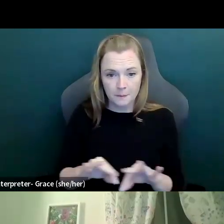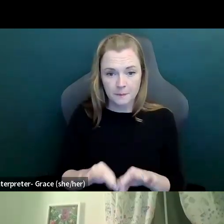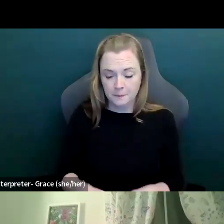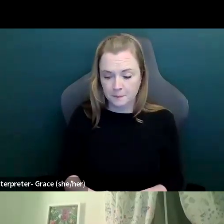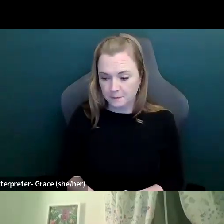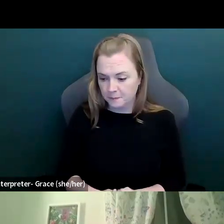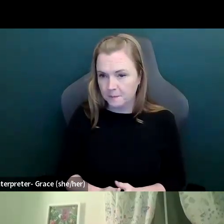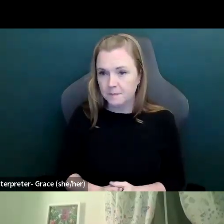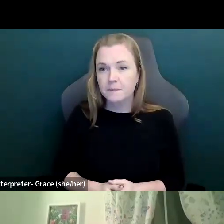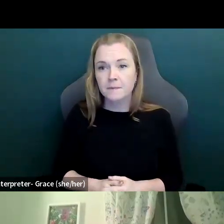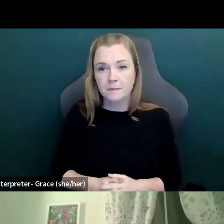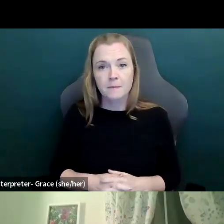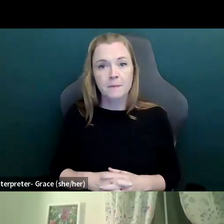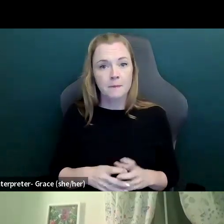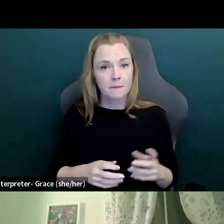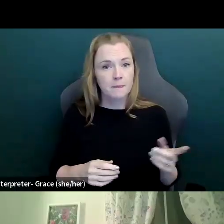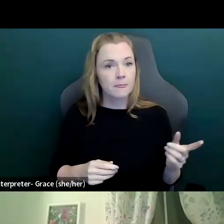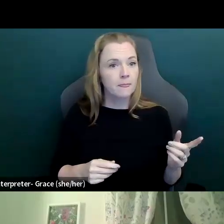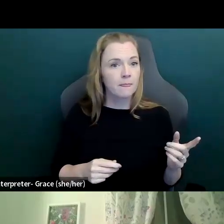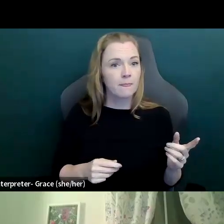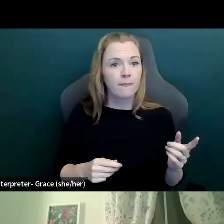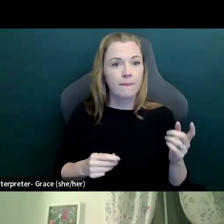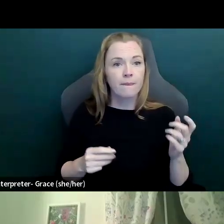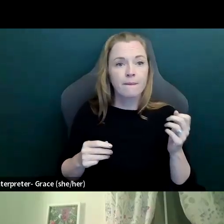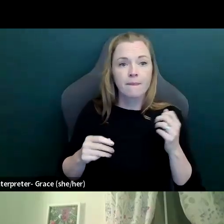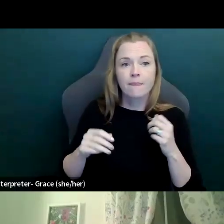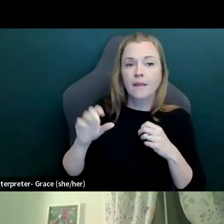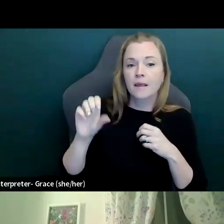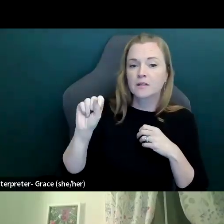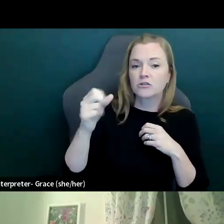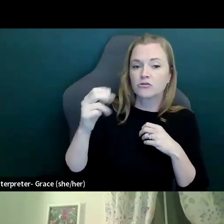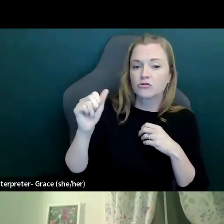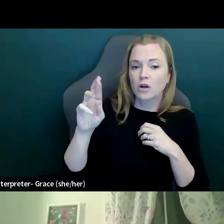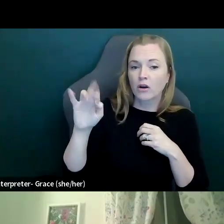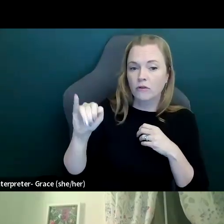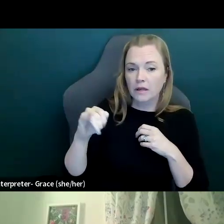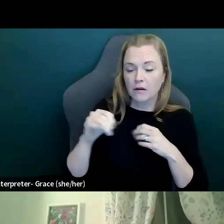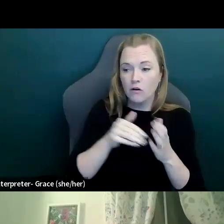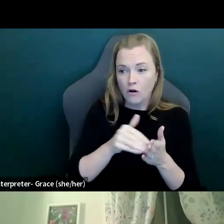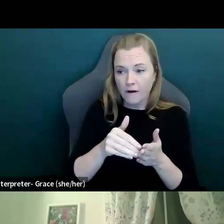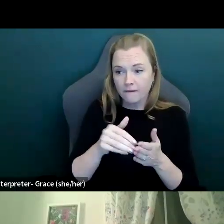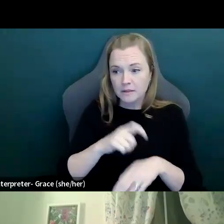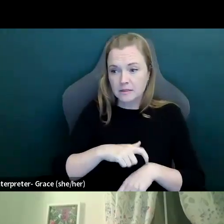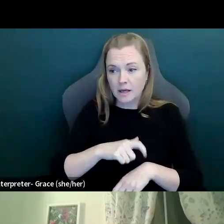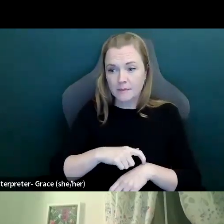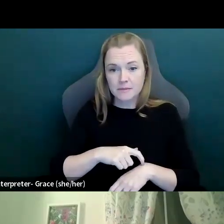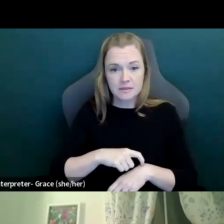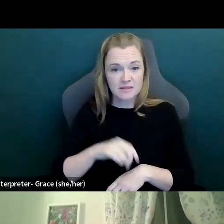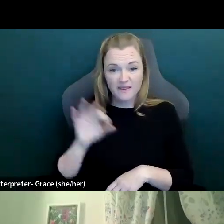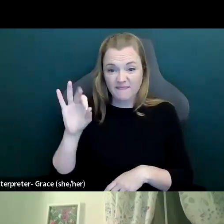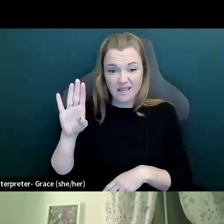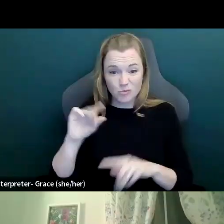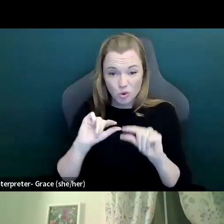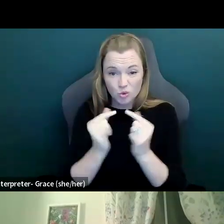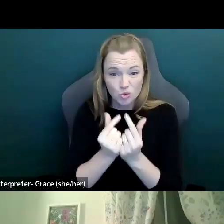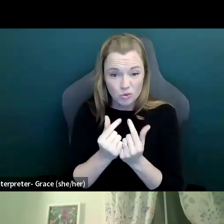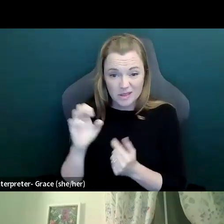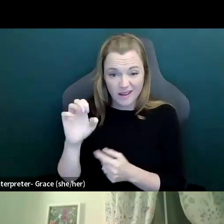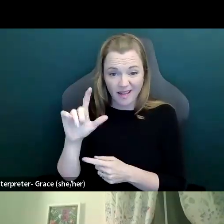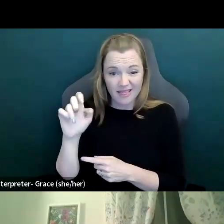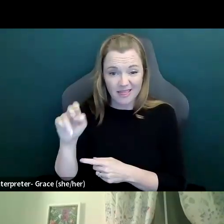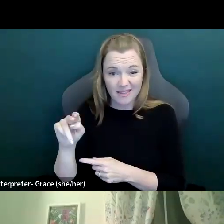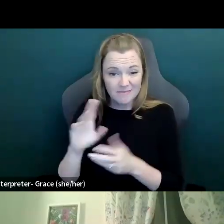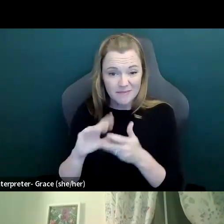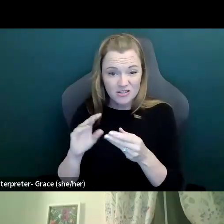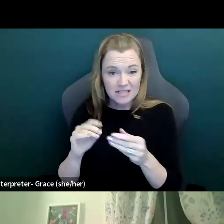And a lot of times too, through these Facebook groups that Ellen mentioned, uh, people will just put out, you know, like, I've got a